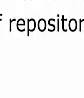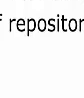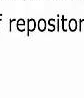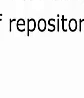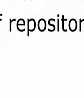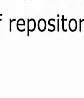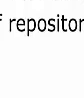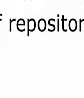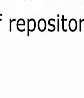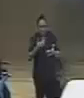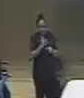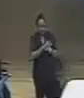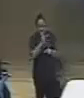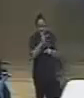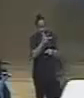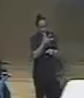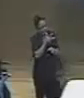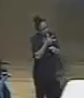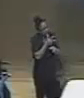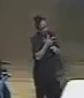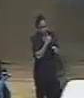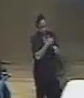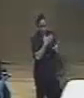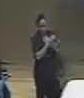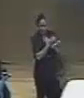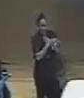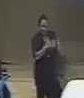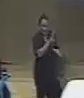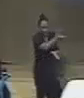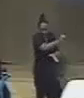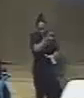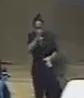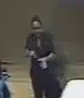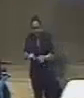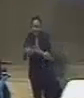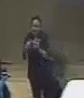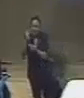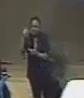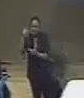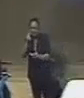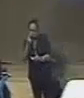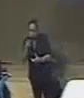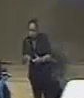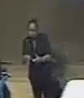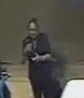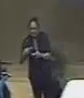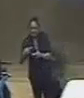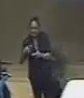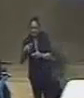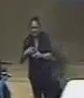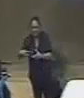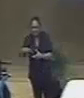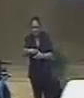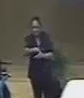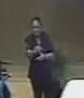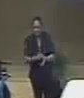like that, I'll just make the video, and I'm quite happy for anybody to come and link to that video in our repository. And of course, it